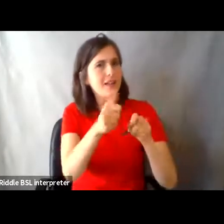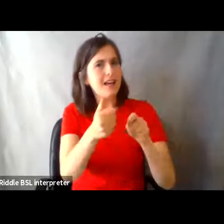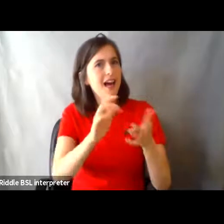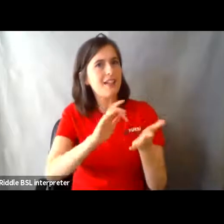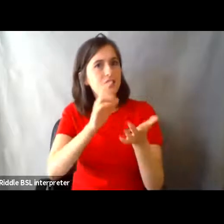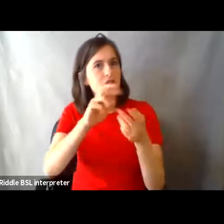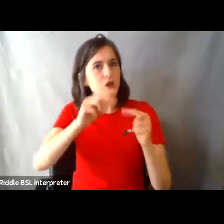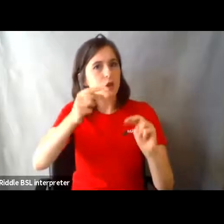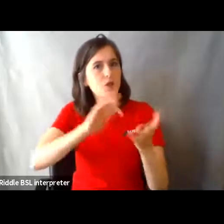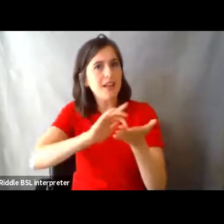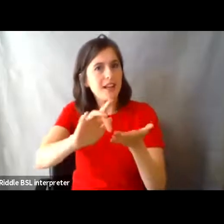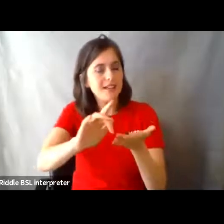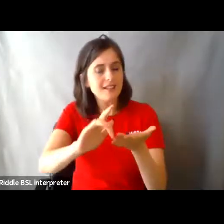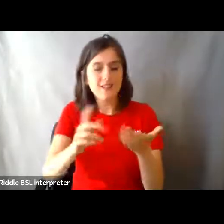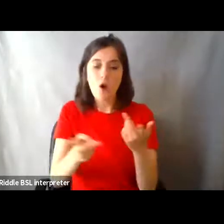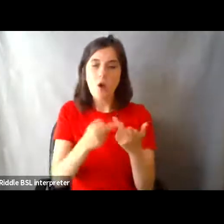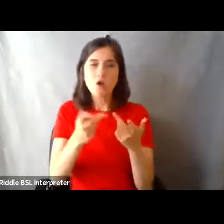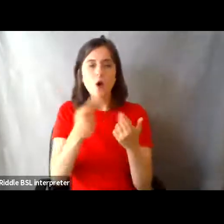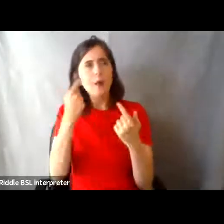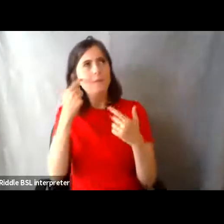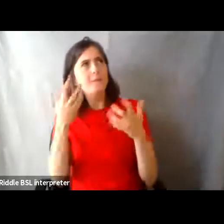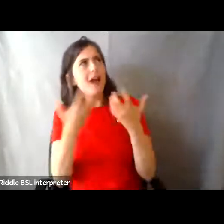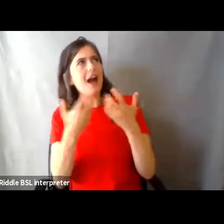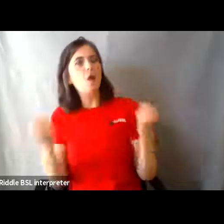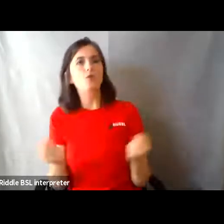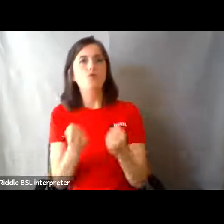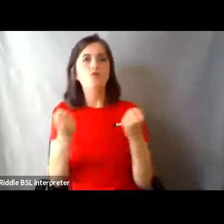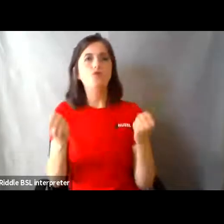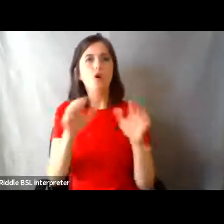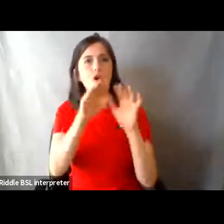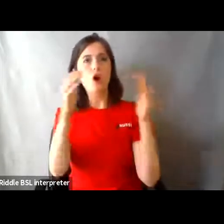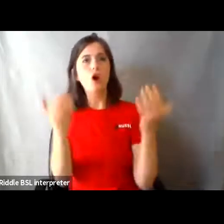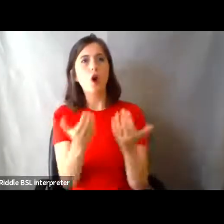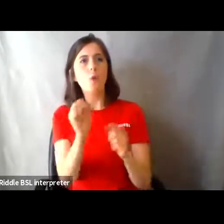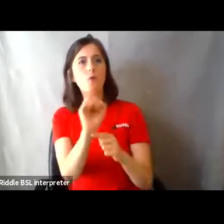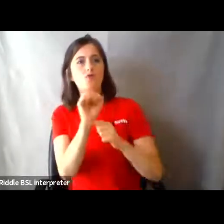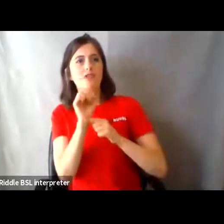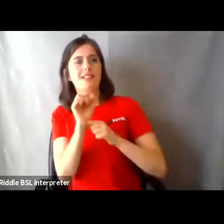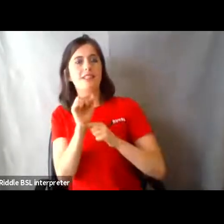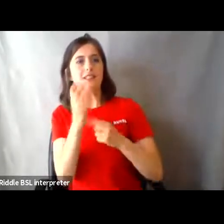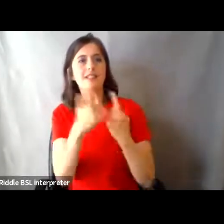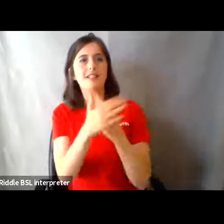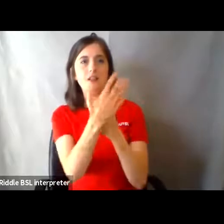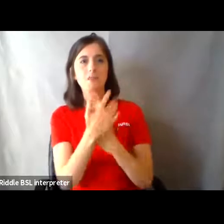we can build a stronger global resistance against the oppression of disabled people. So